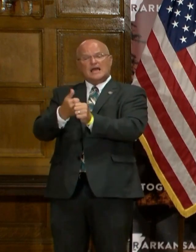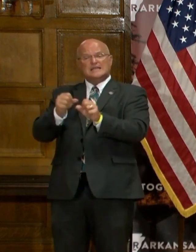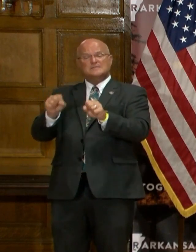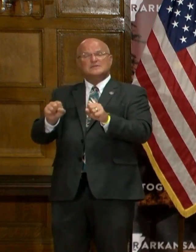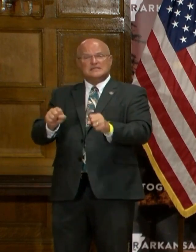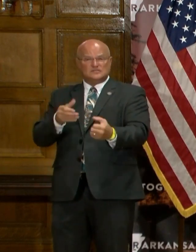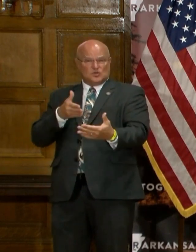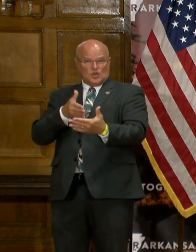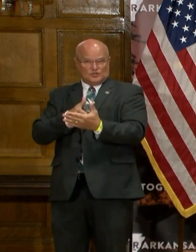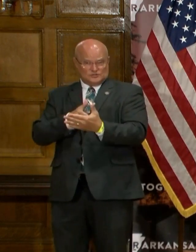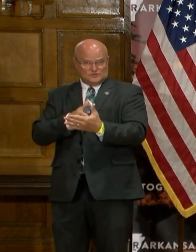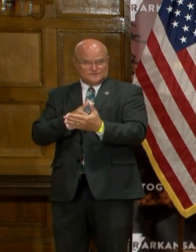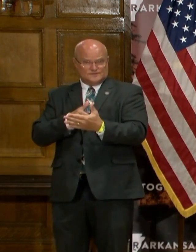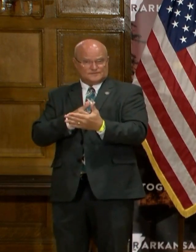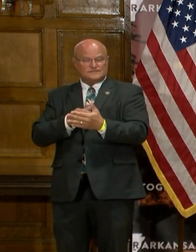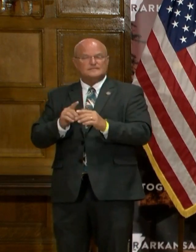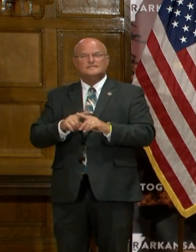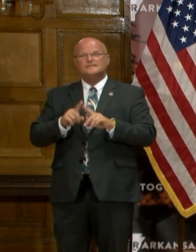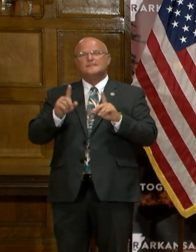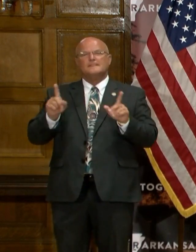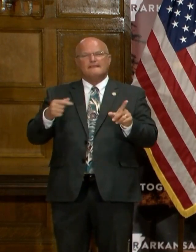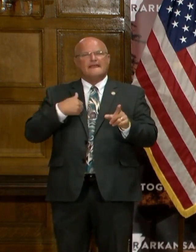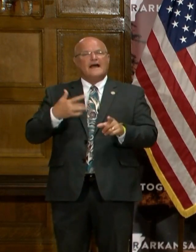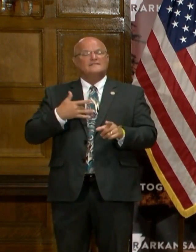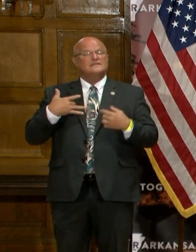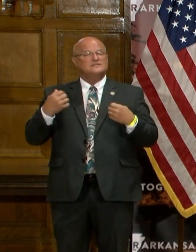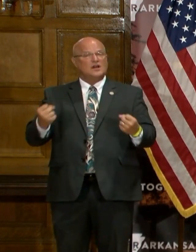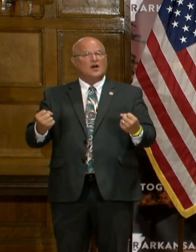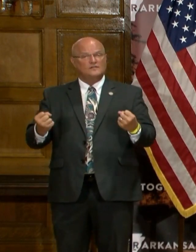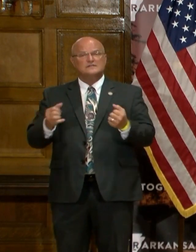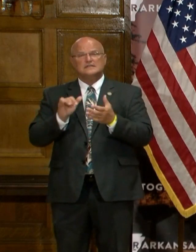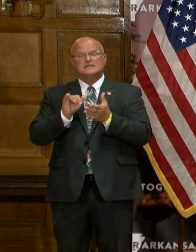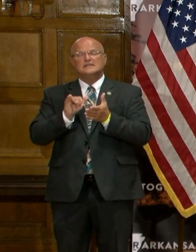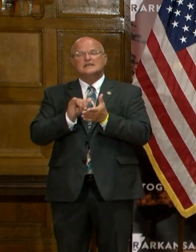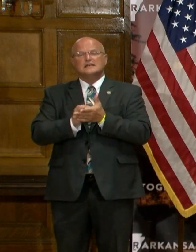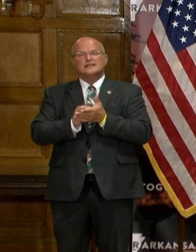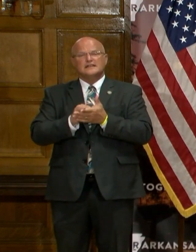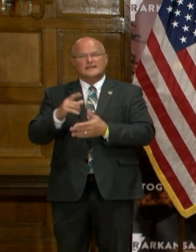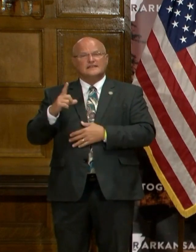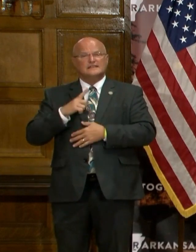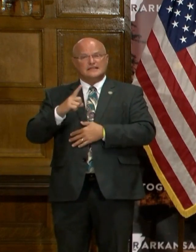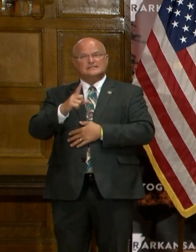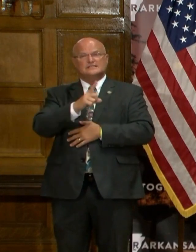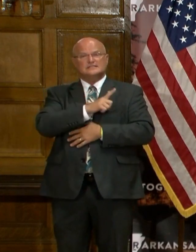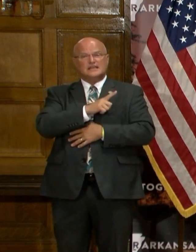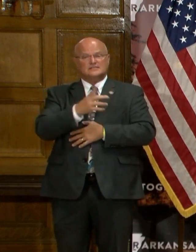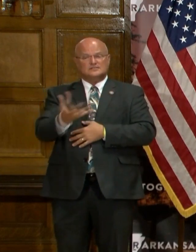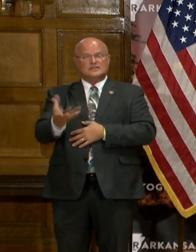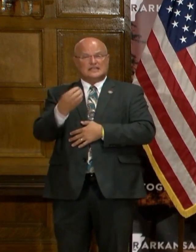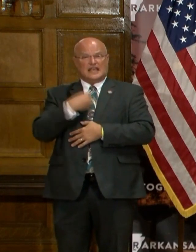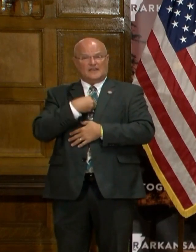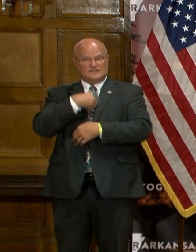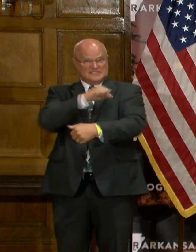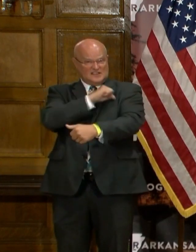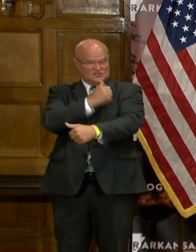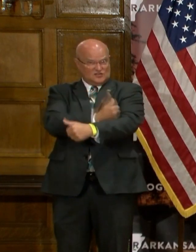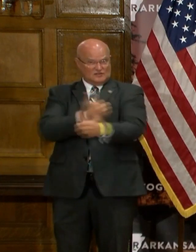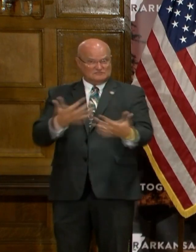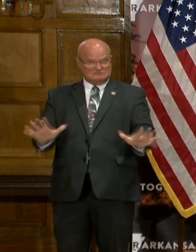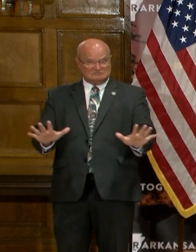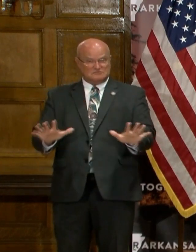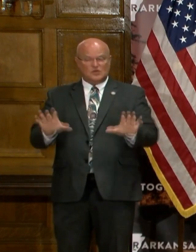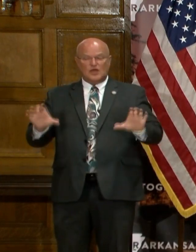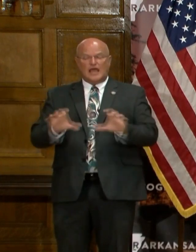potential lawsuit, but I feel confident that the legislature gave us this authority. We're